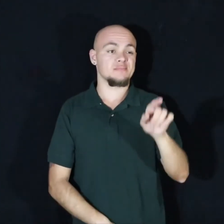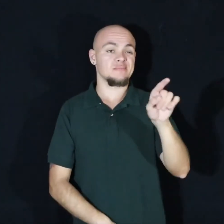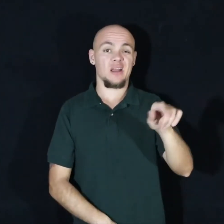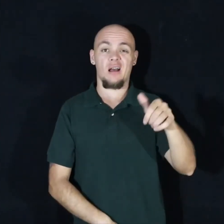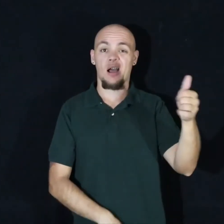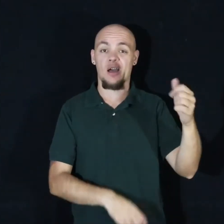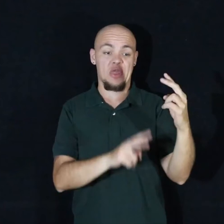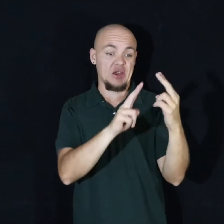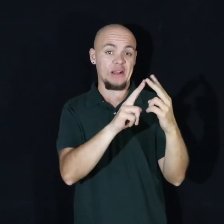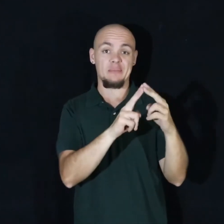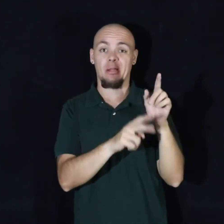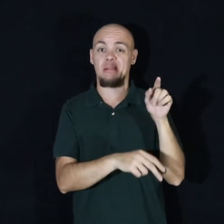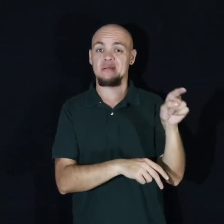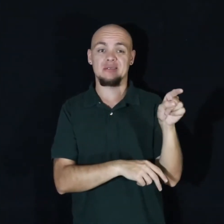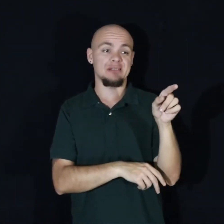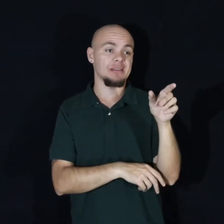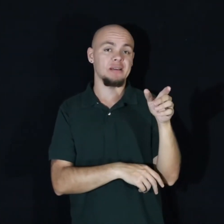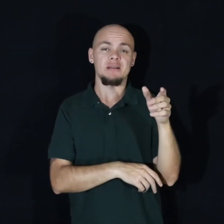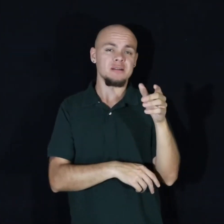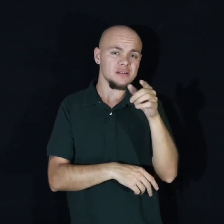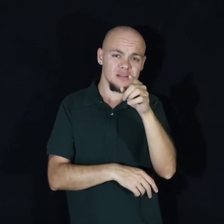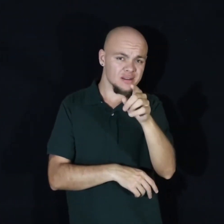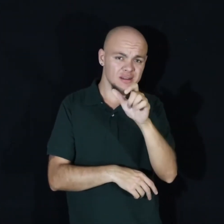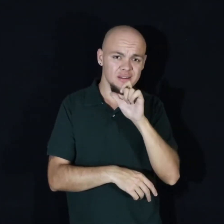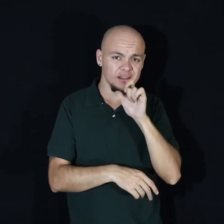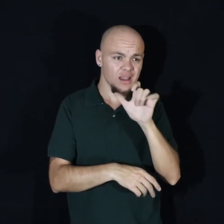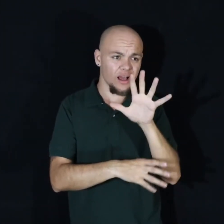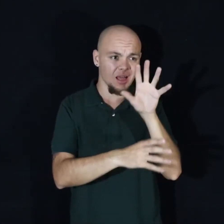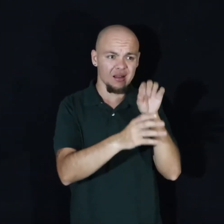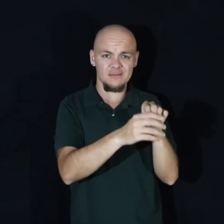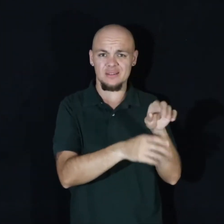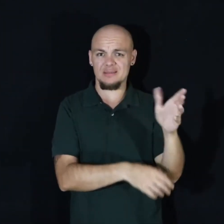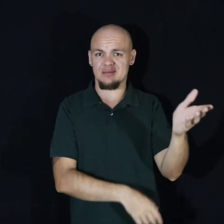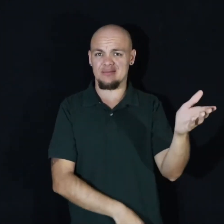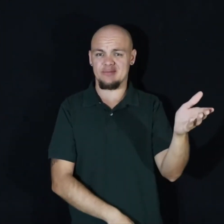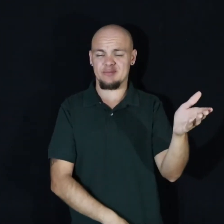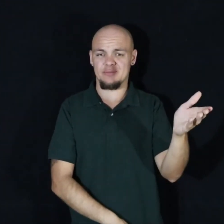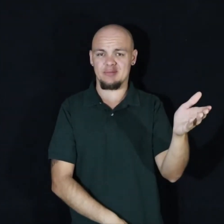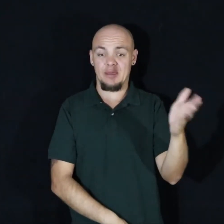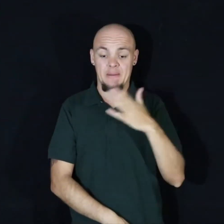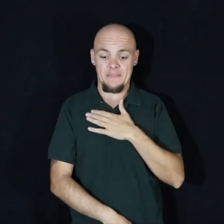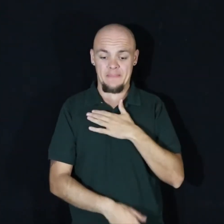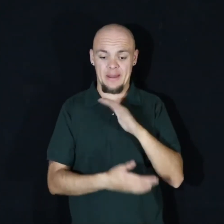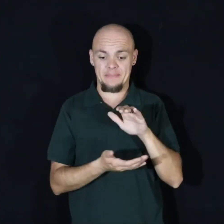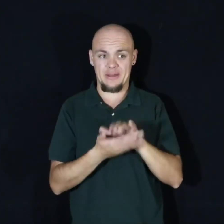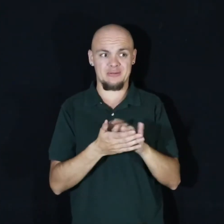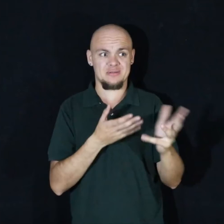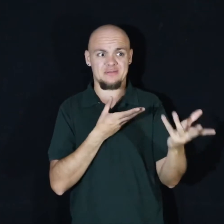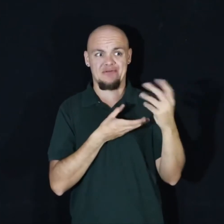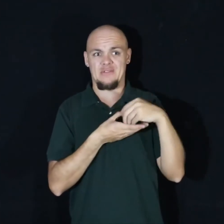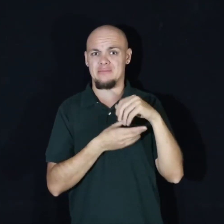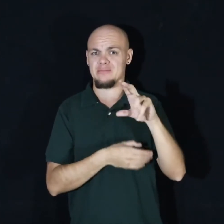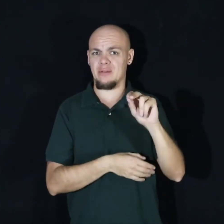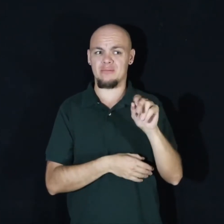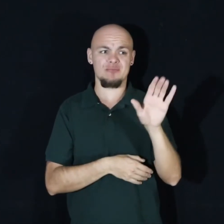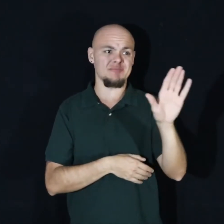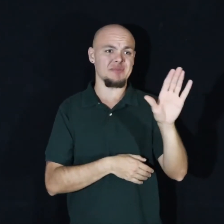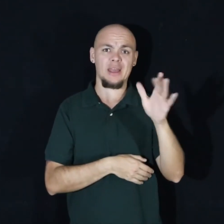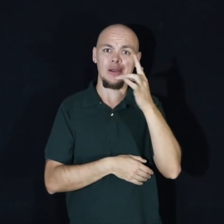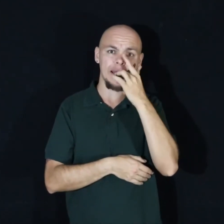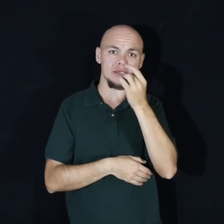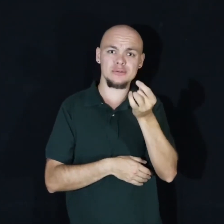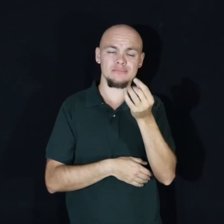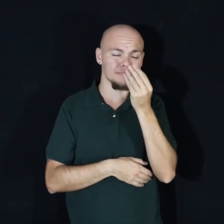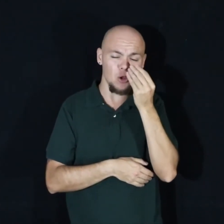what? What this other couple does down the street has no impact on my marriage.